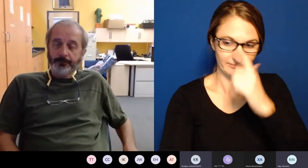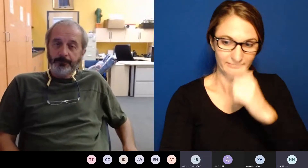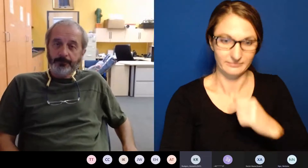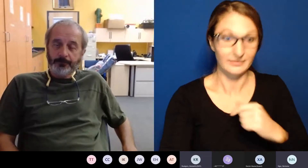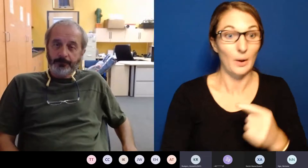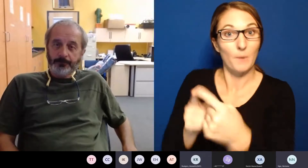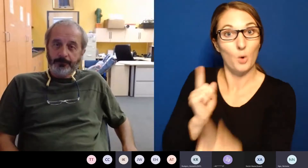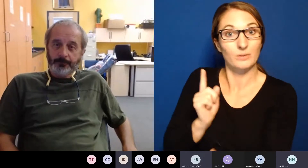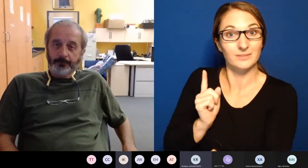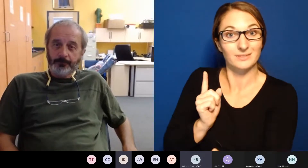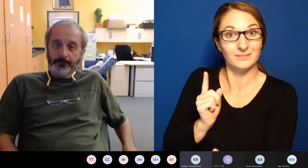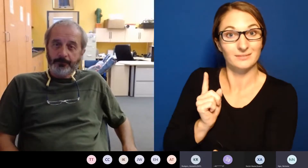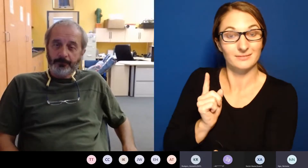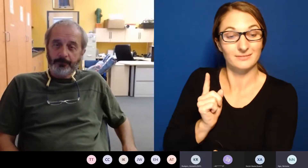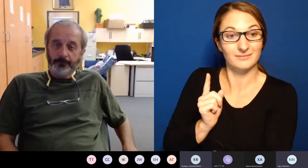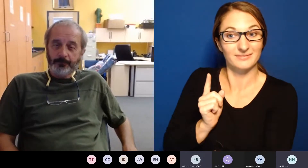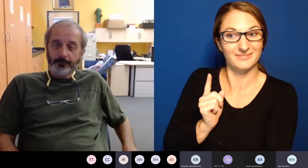Opposed?